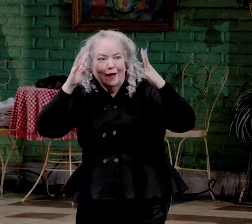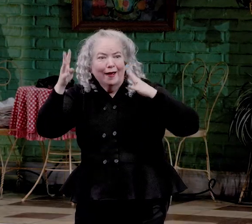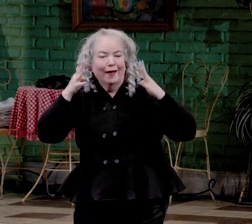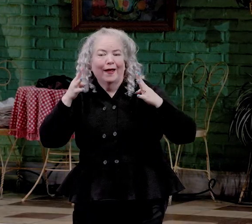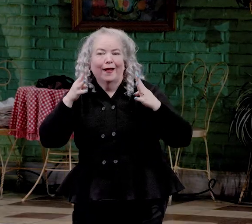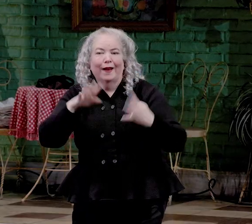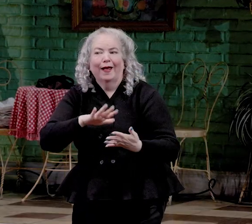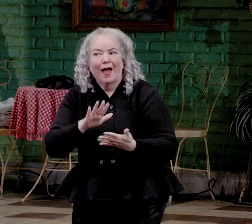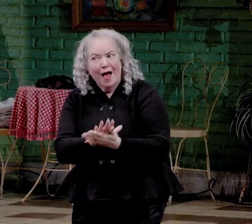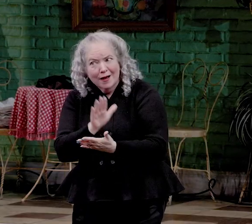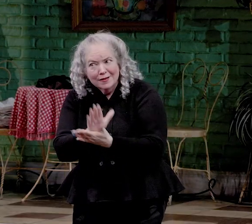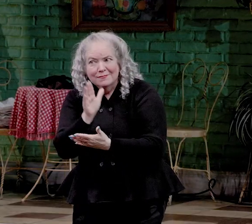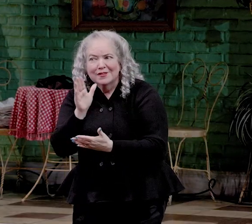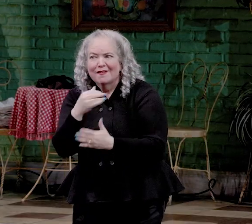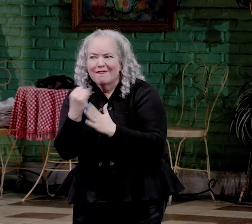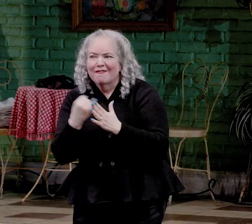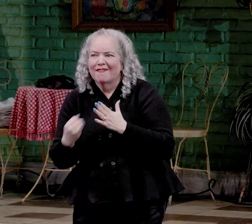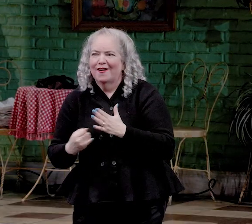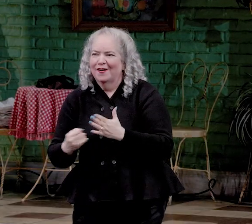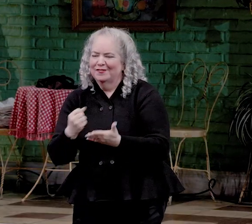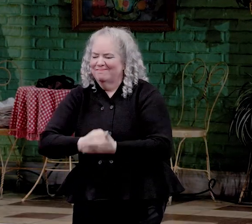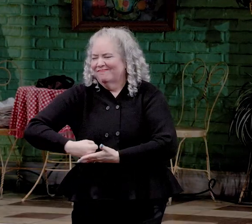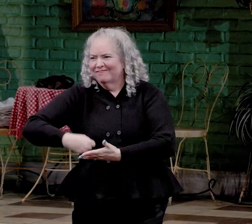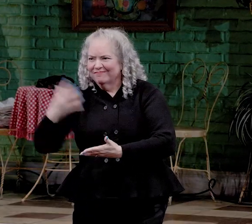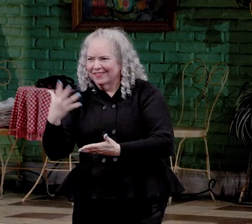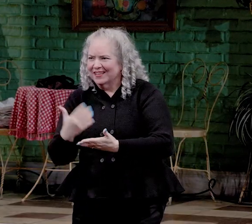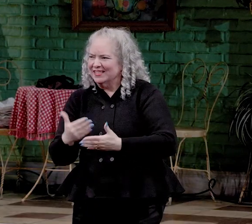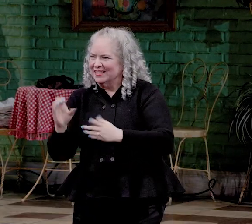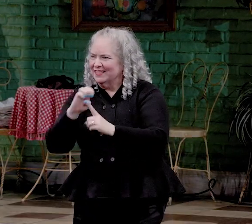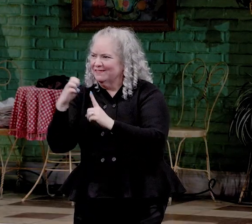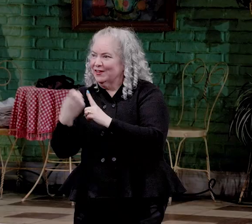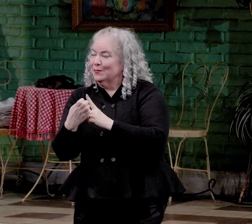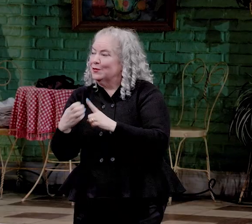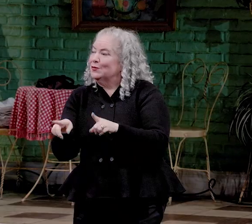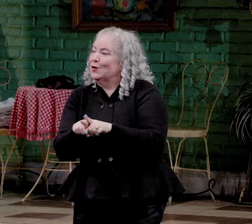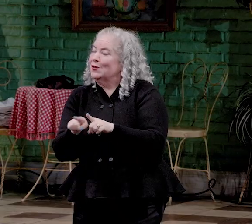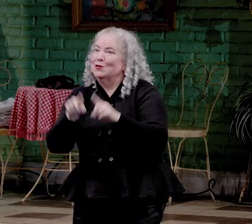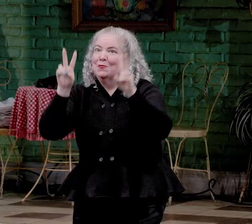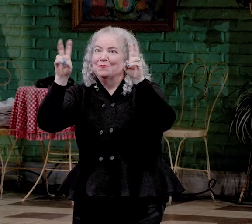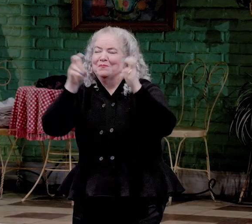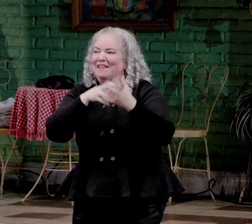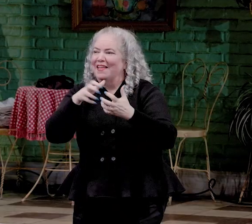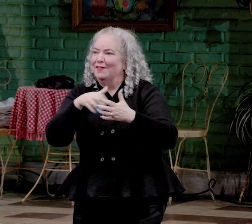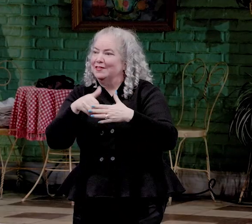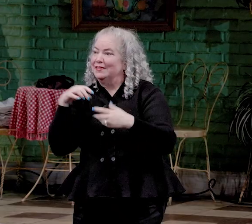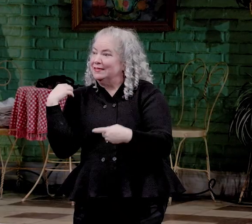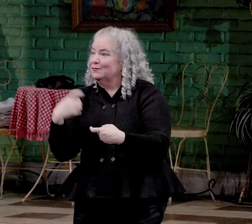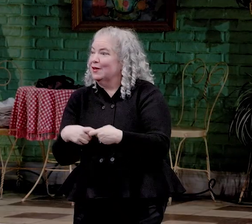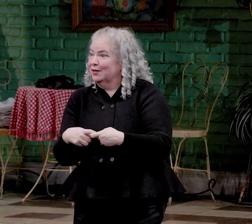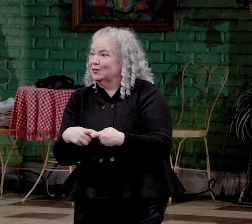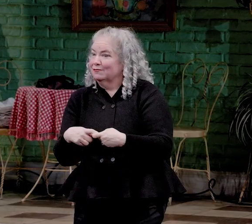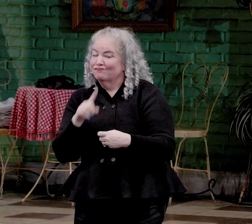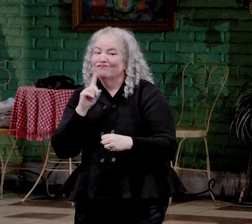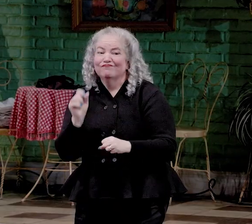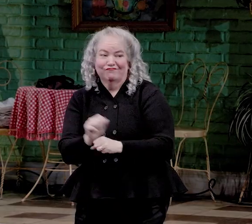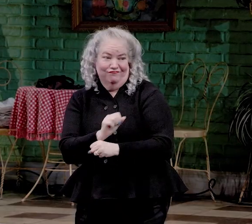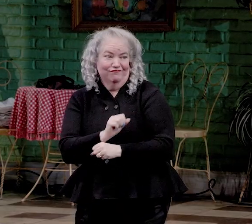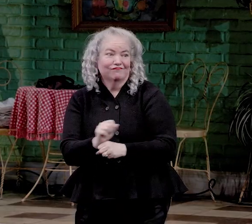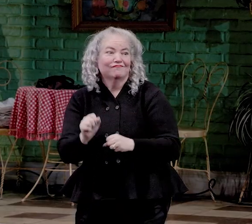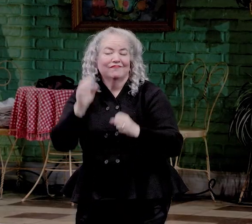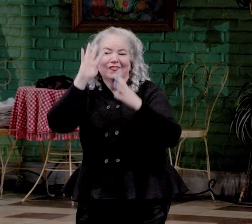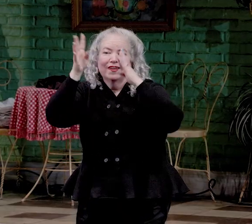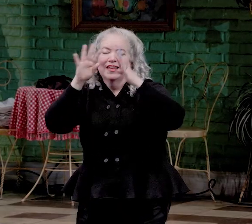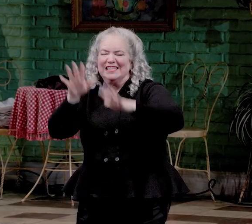academic, arts-rich environment. Laughs in Spanish has truly created